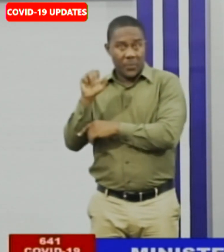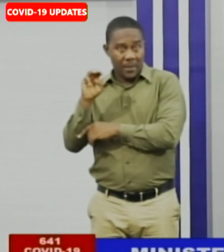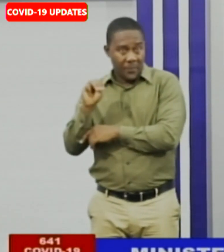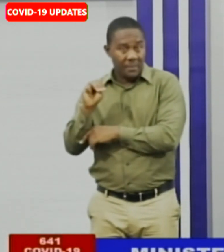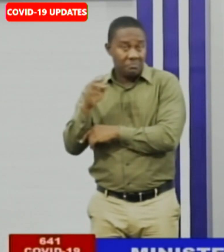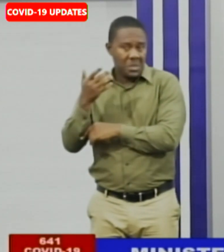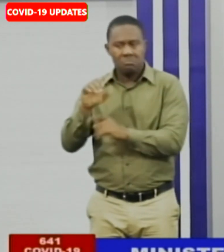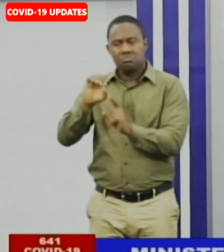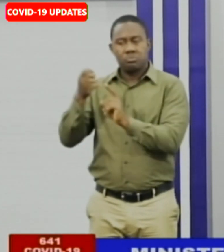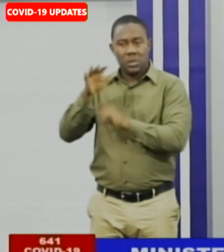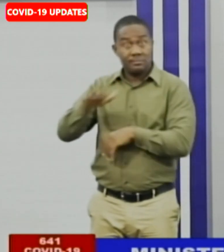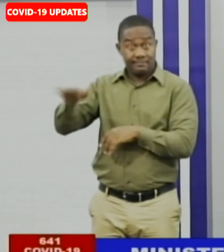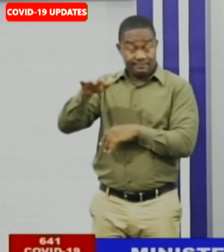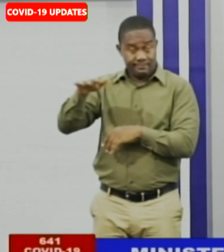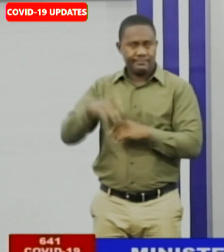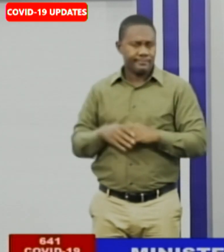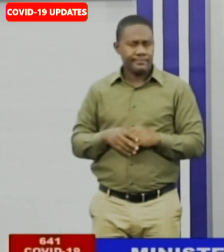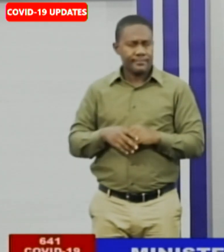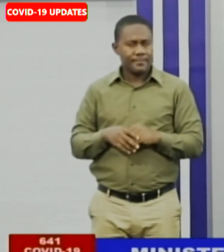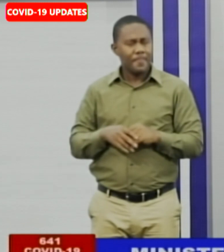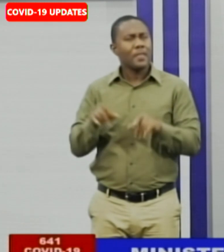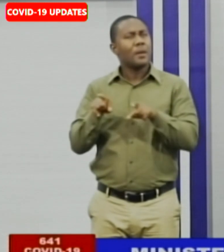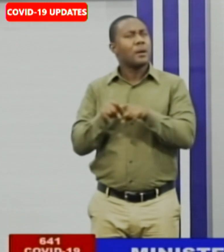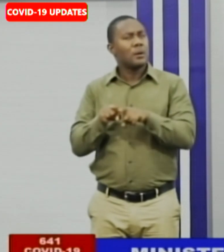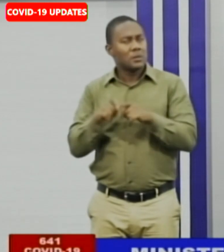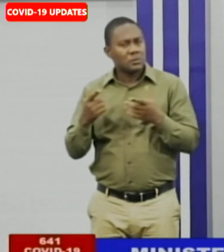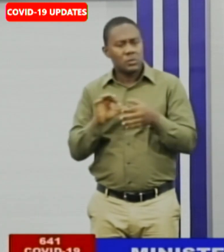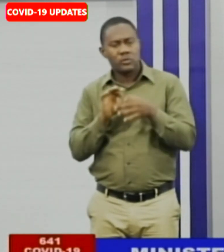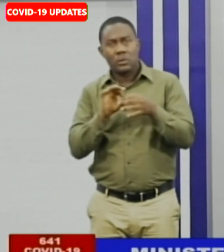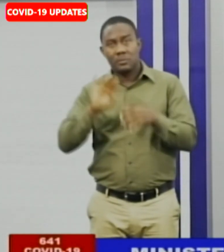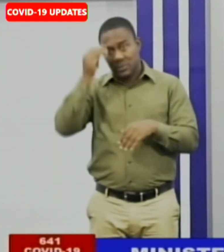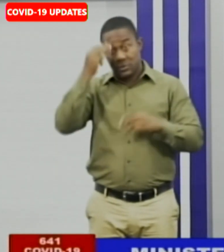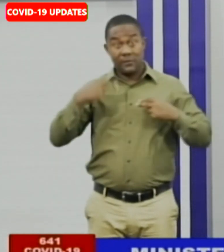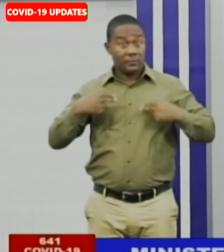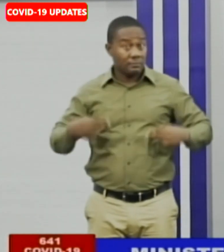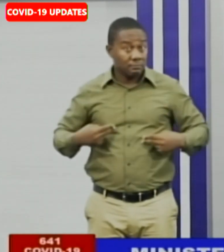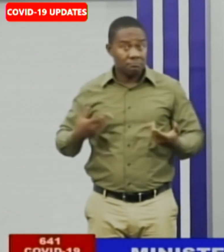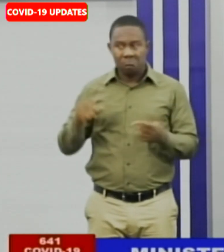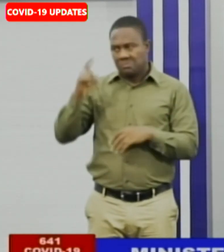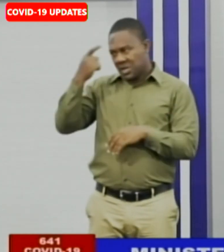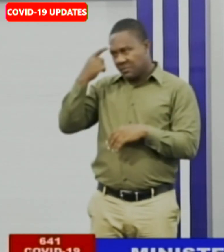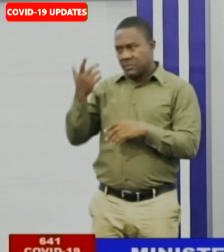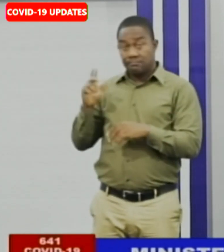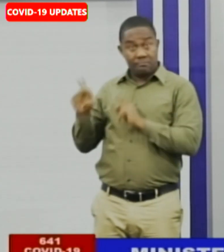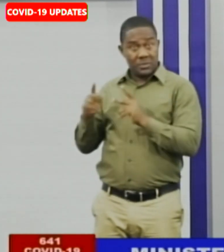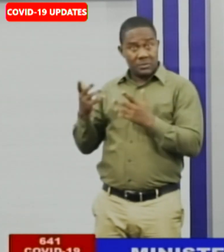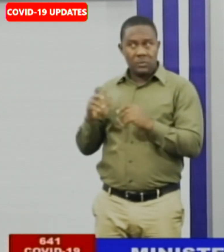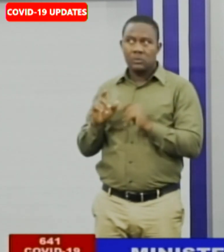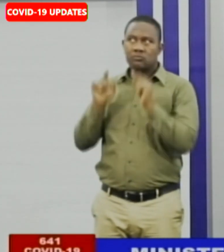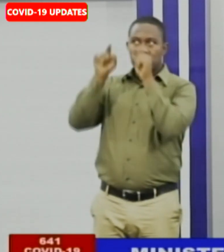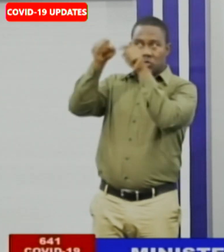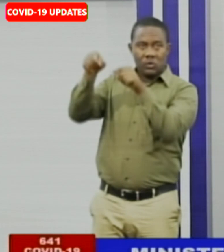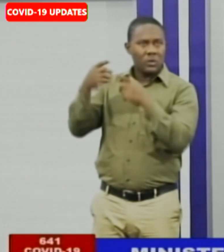singular decision, we decided, together with the support of the Ministry of Health, the government officials, to engage the chief,